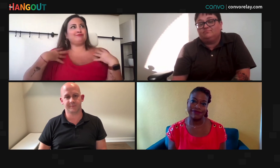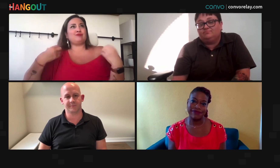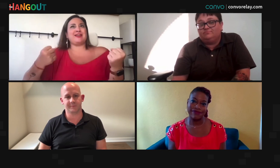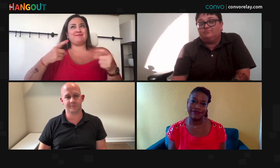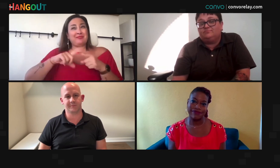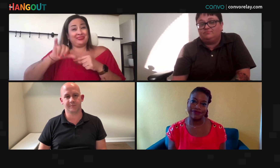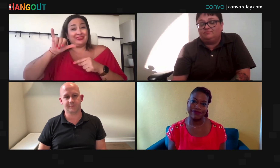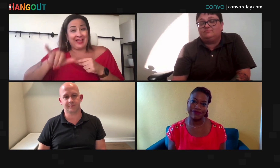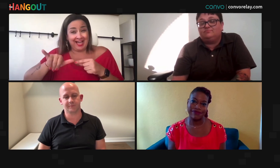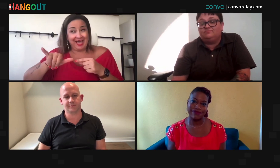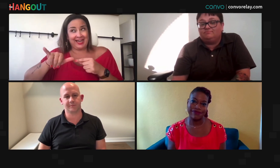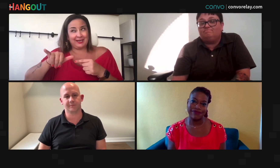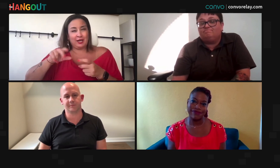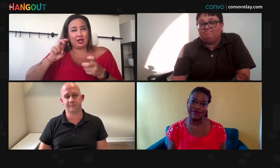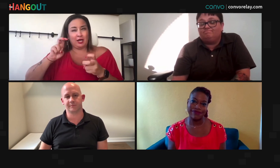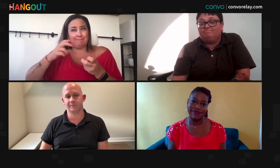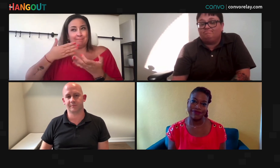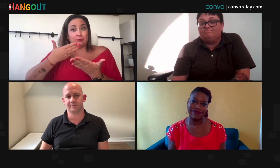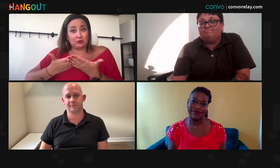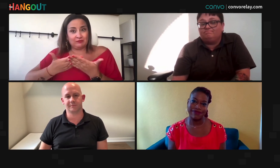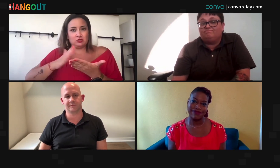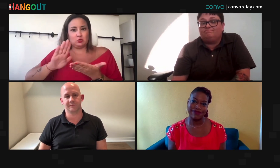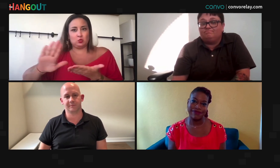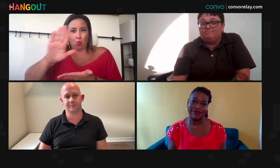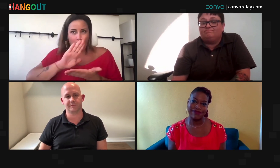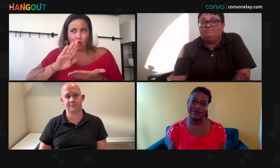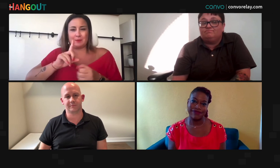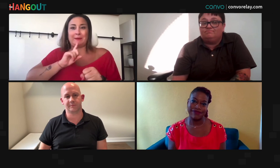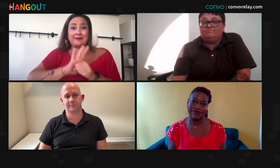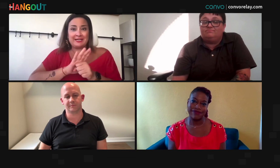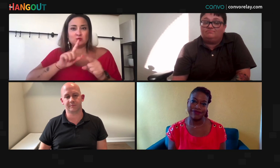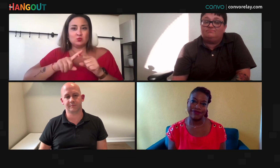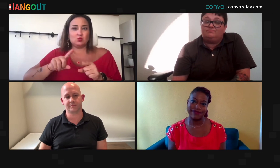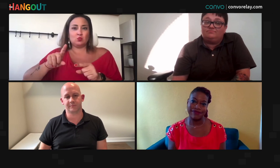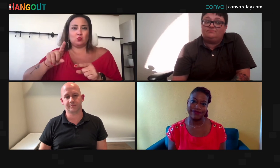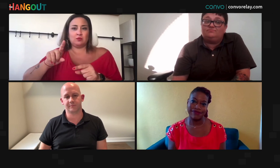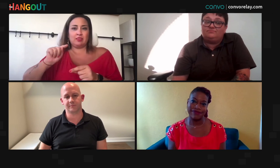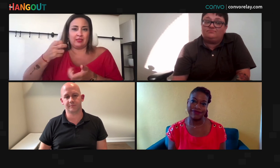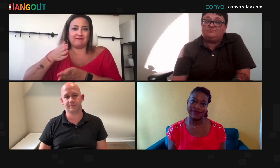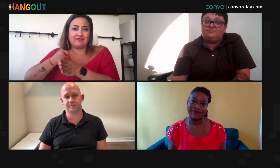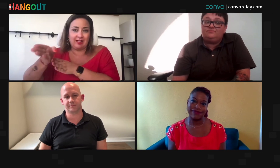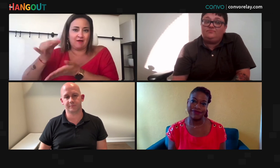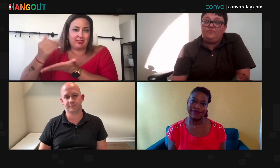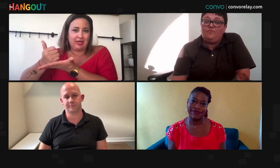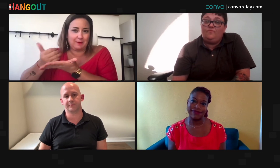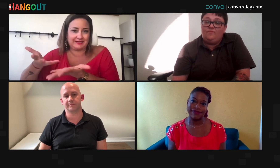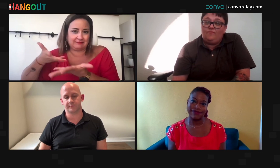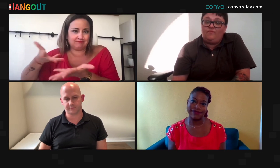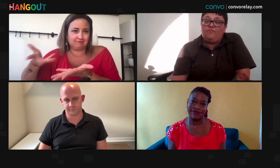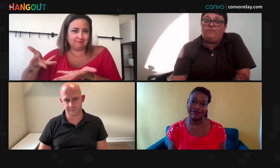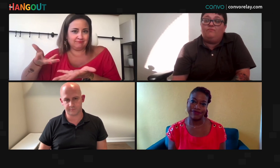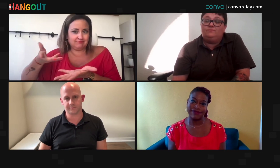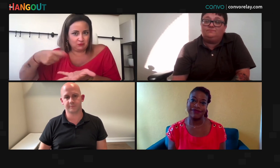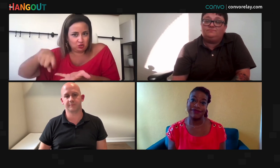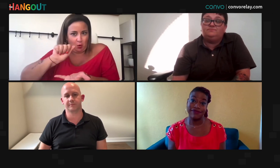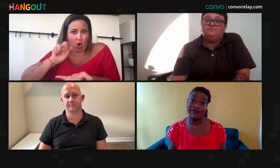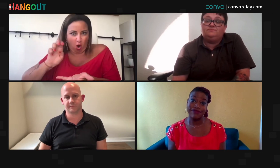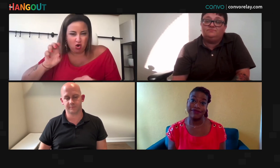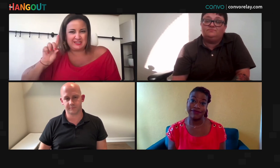as a therapist in therapy. That's so brave, but at the same time, it proves your true commitment to the field of therapy.